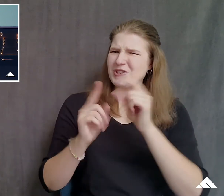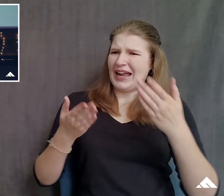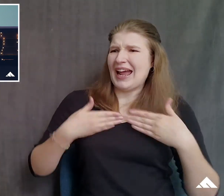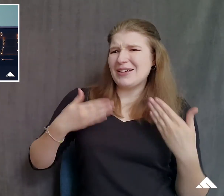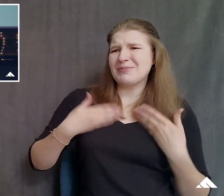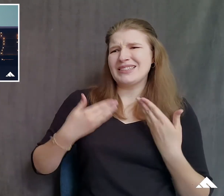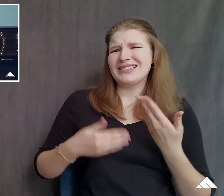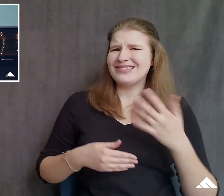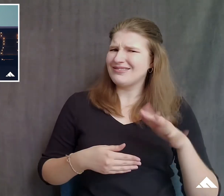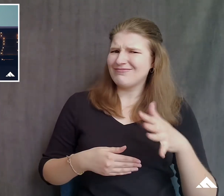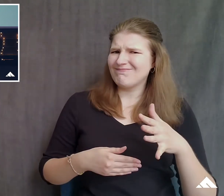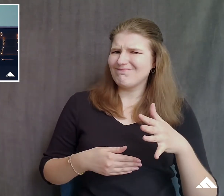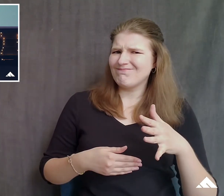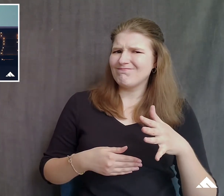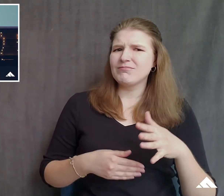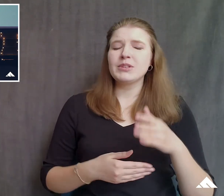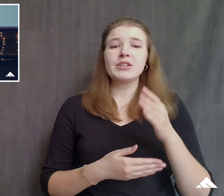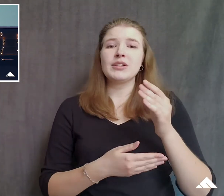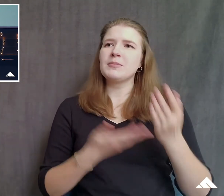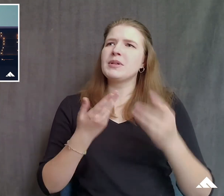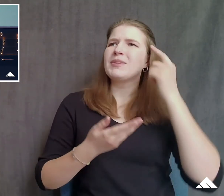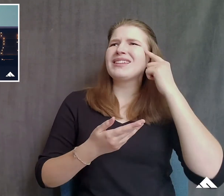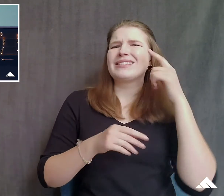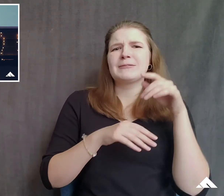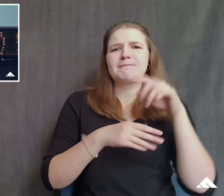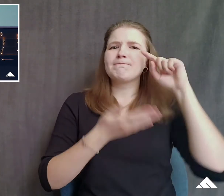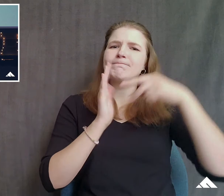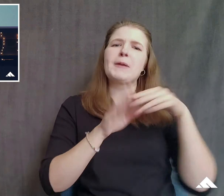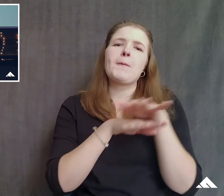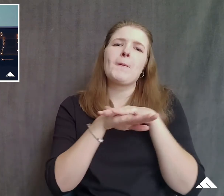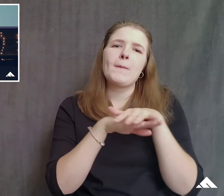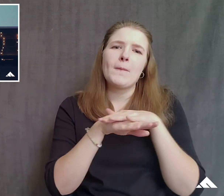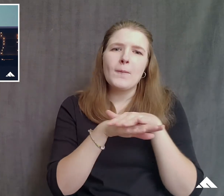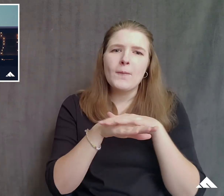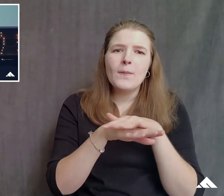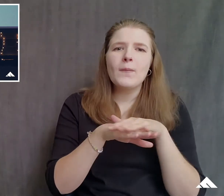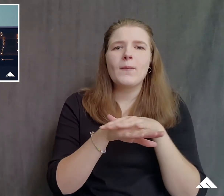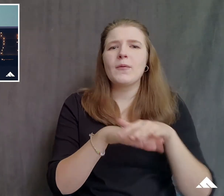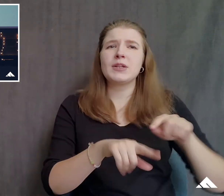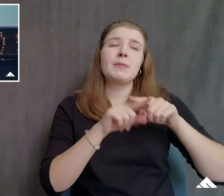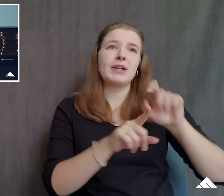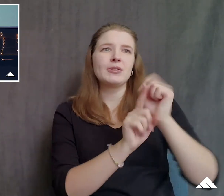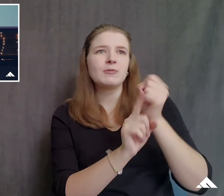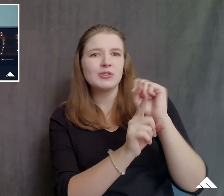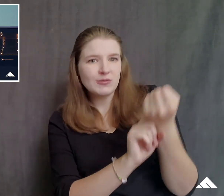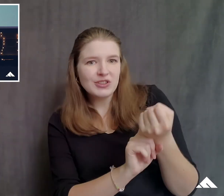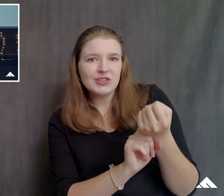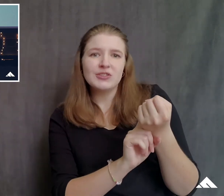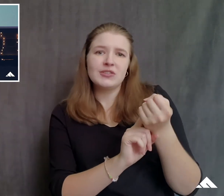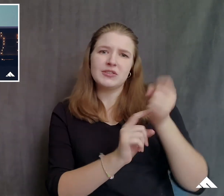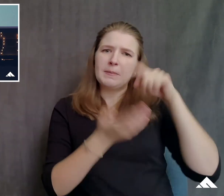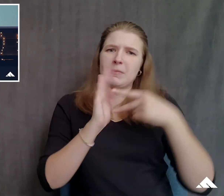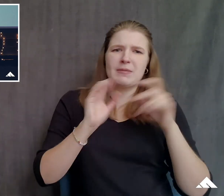For some, the word happy is a little too shallow, a little too circumstantial, based on circumstances, whatever it